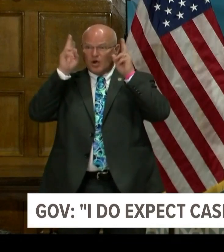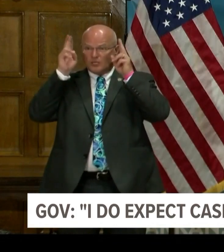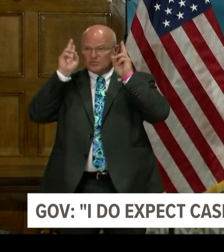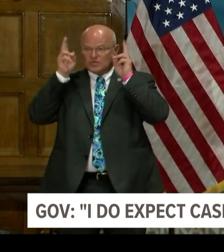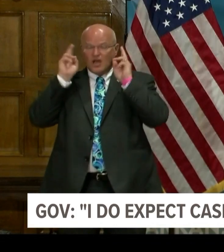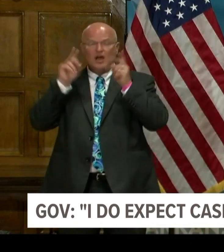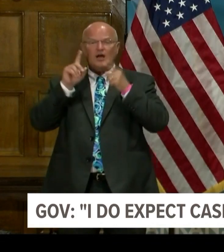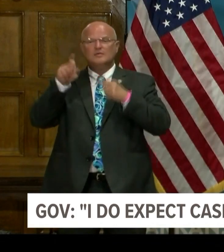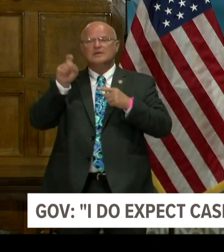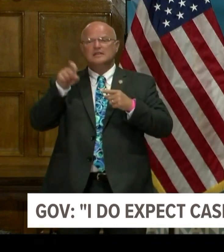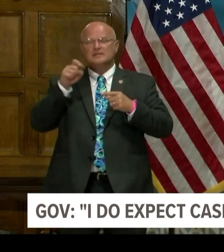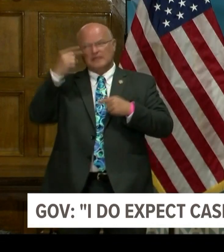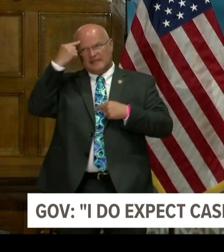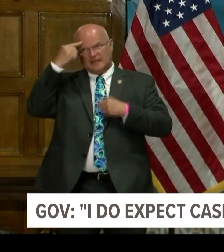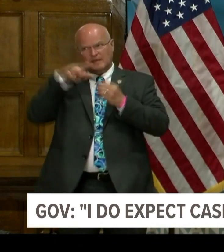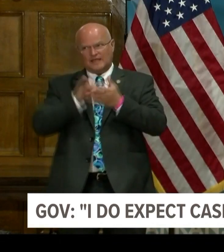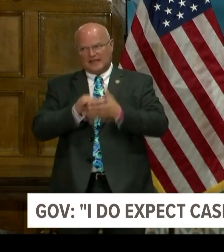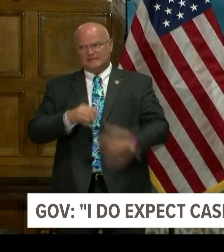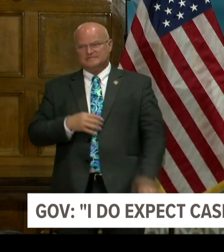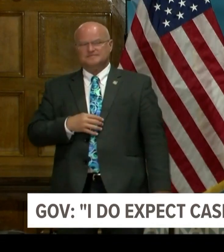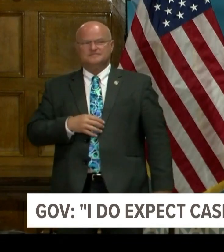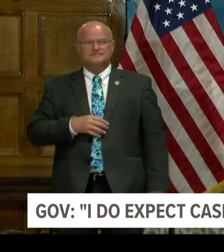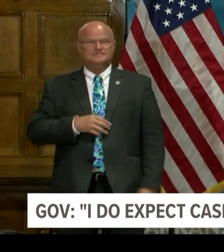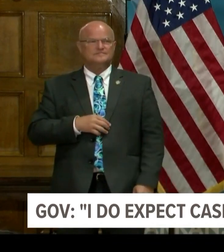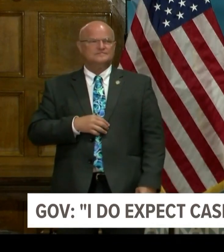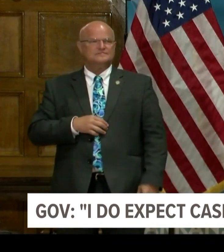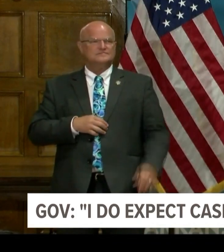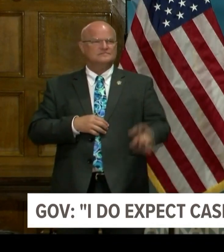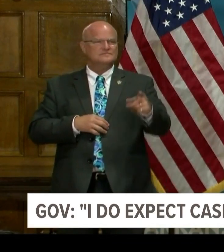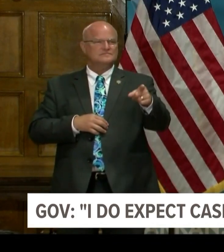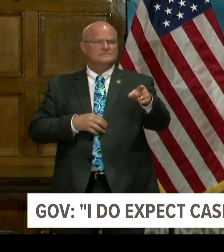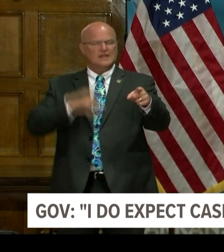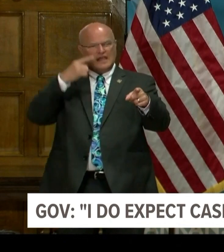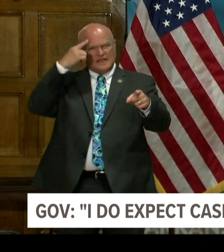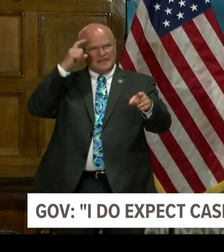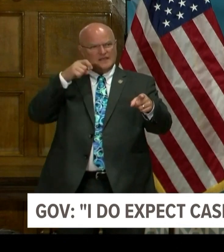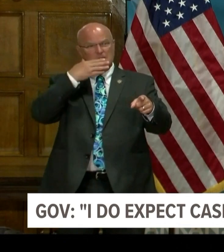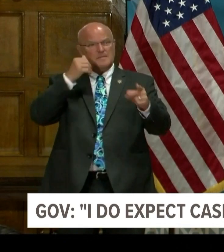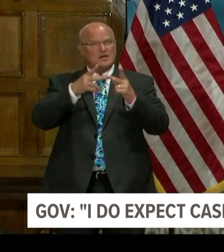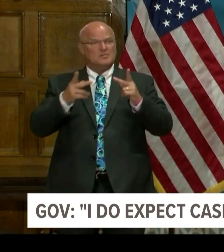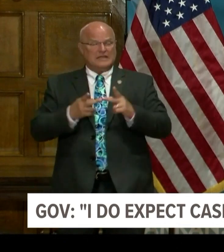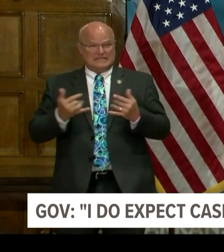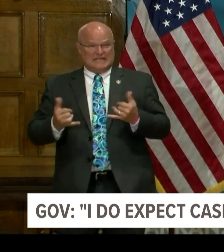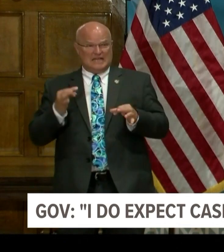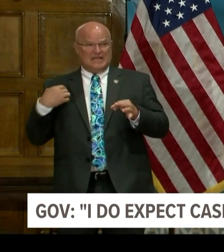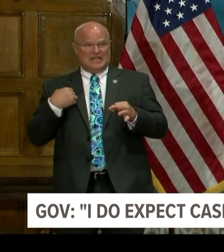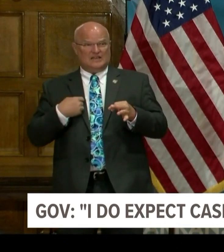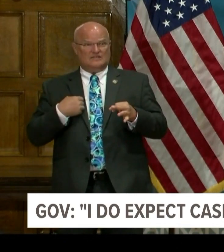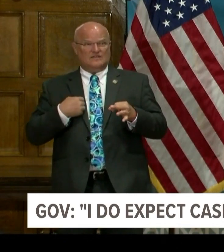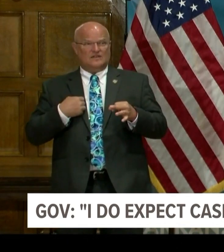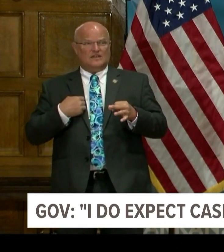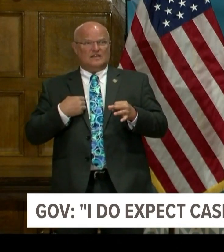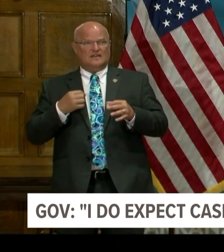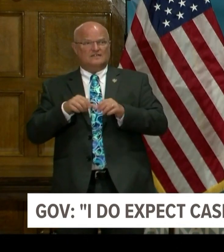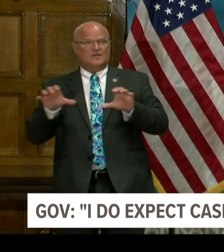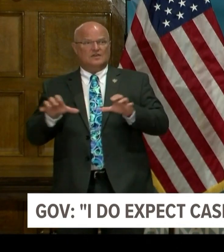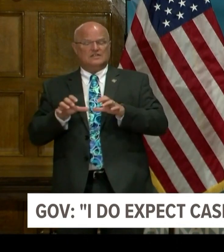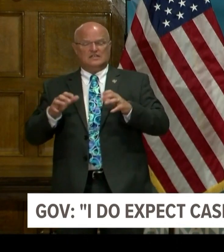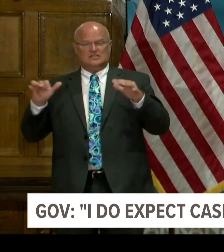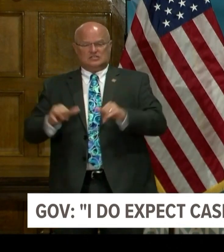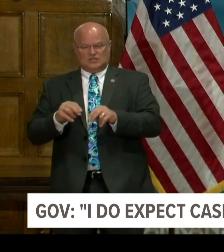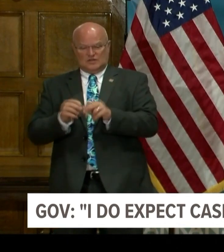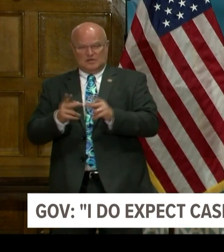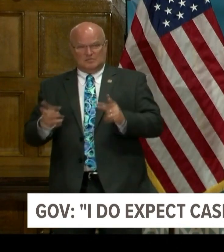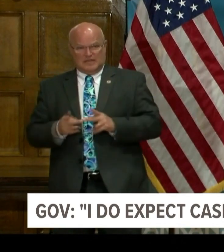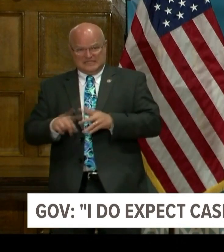barbershop, you need to be mindful of it. Yes. Do you think we'd be in a better place now with the virus if you had done a shelter